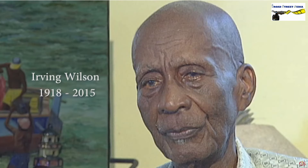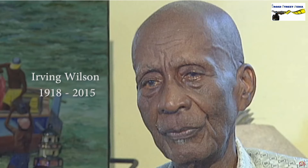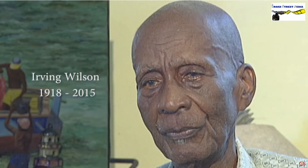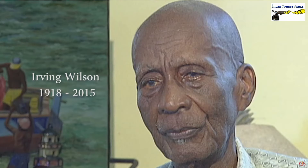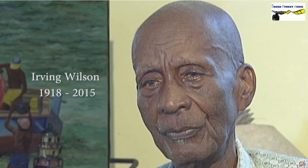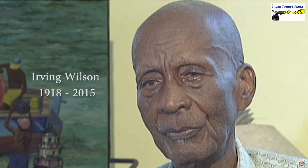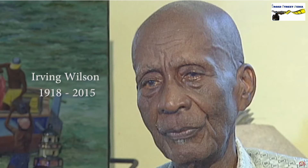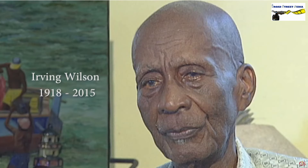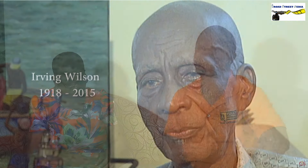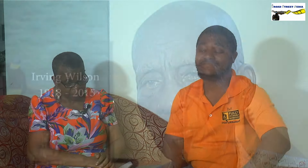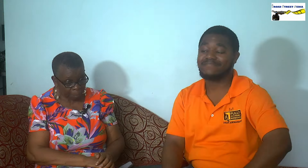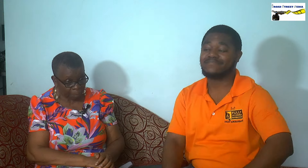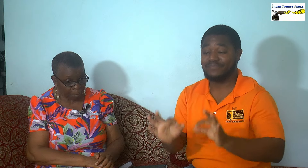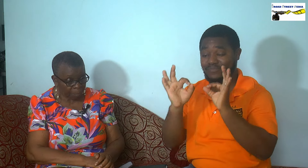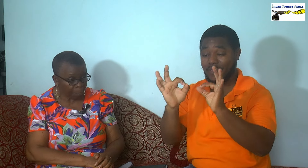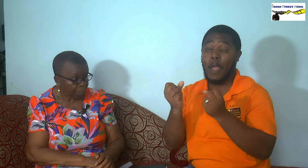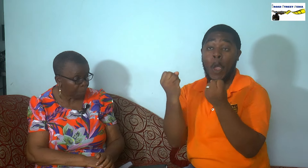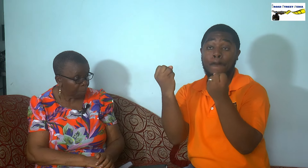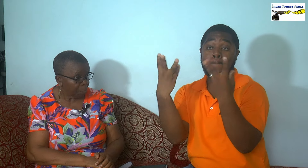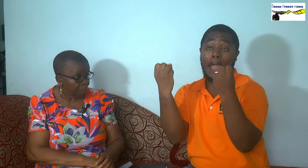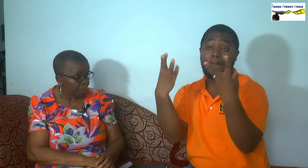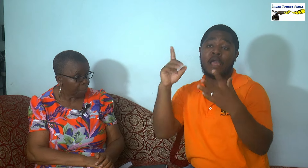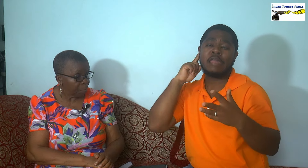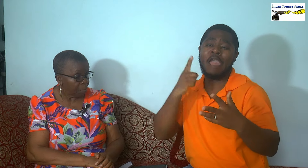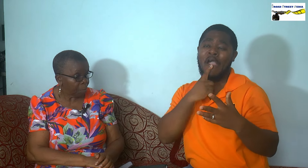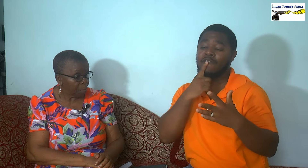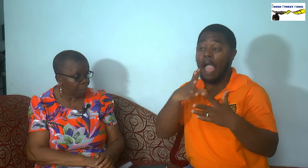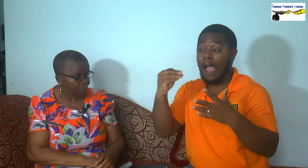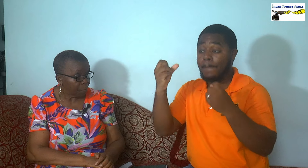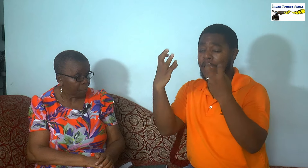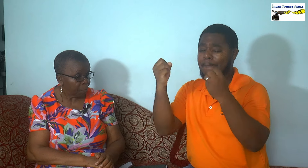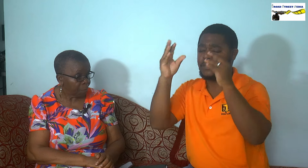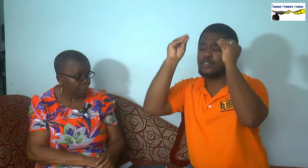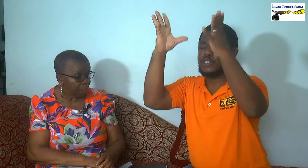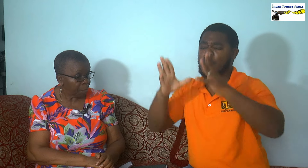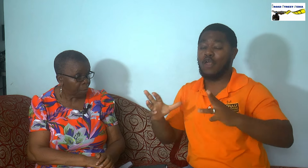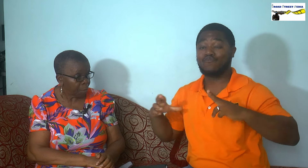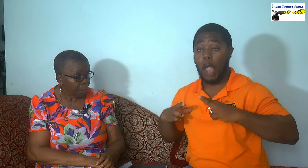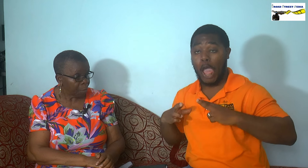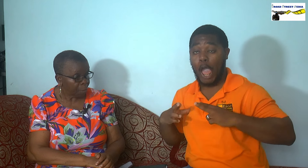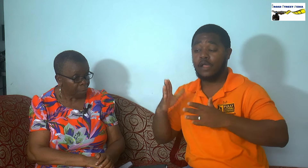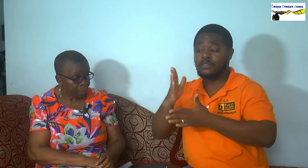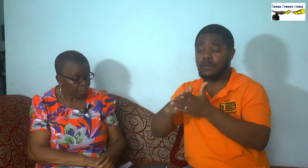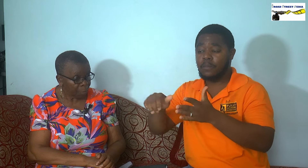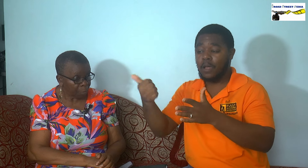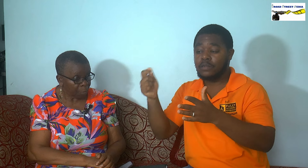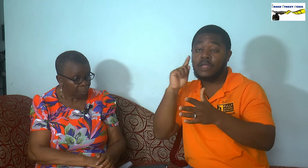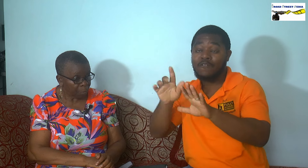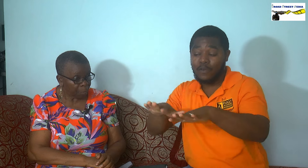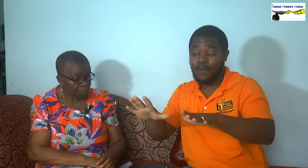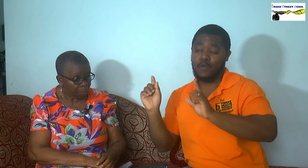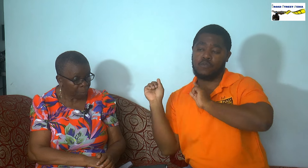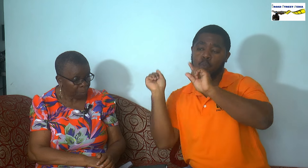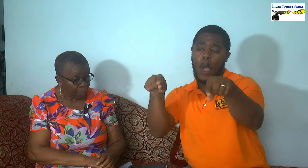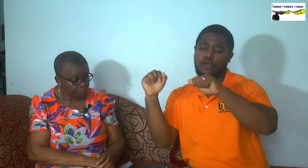2015. Play the picture. Mm-hmm. Okay, great. Many deaf and many teachers, those who retired,